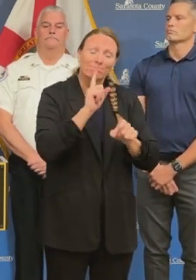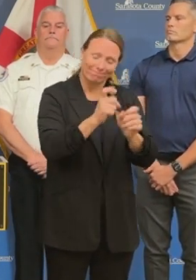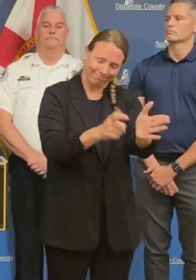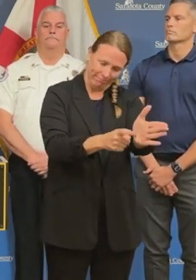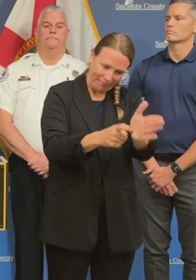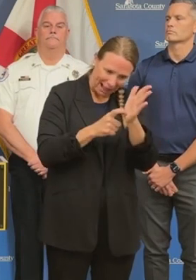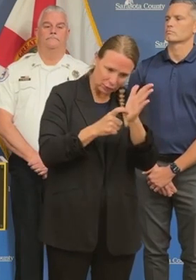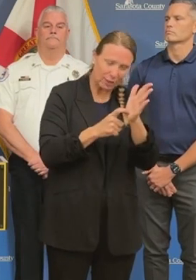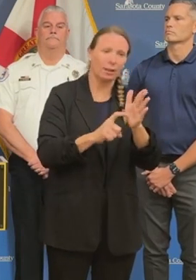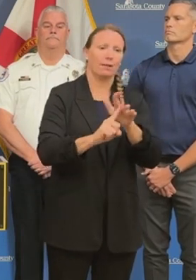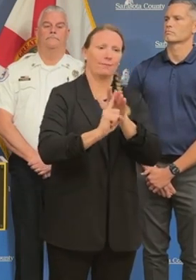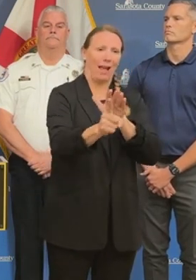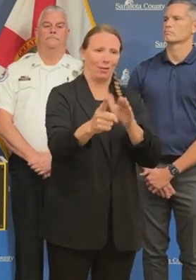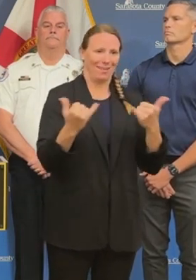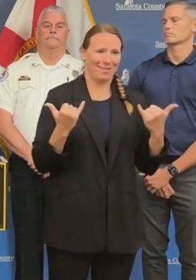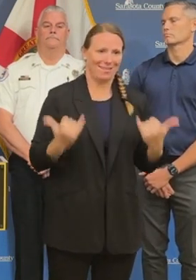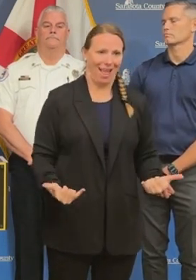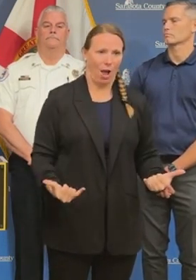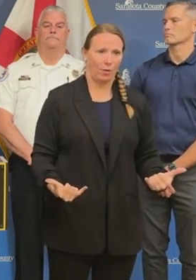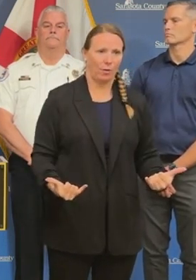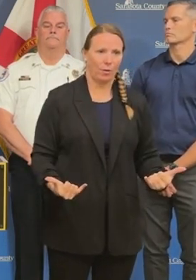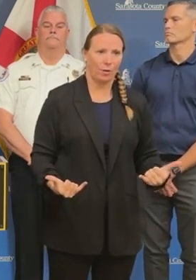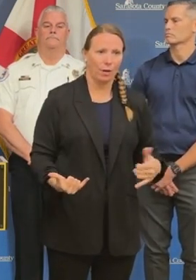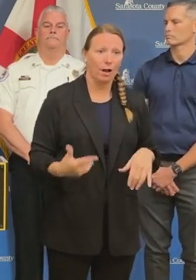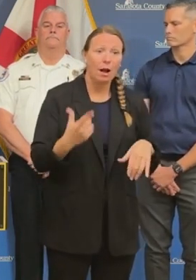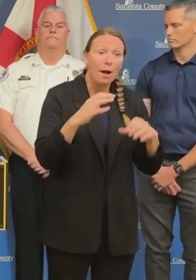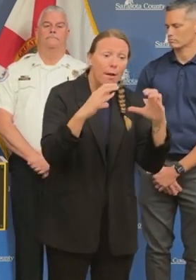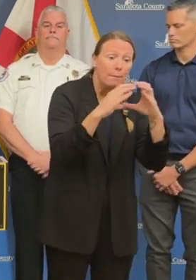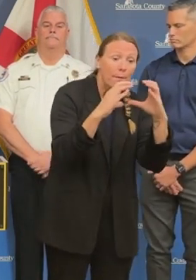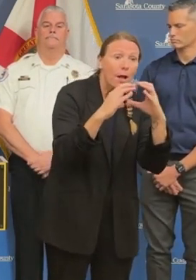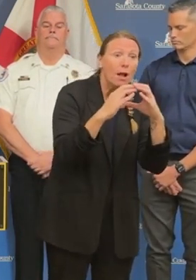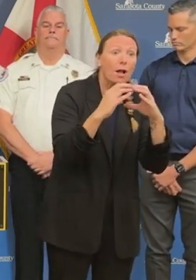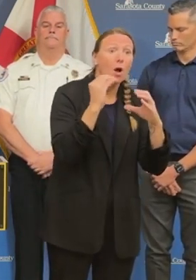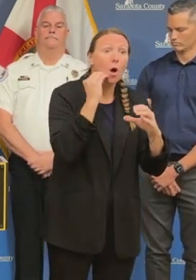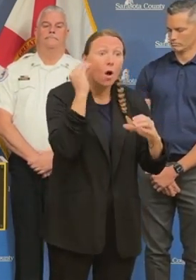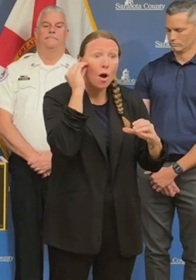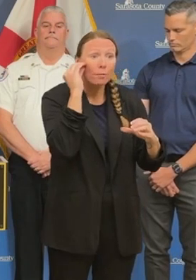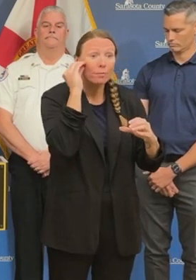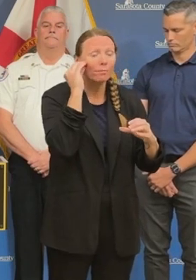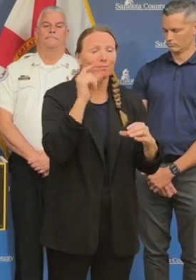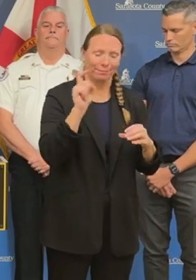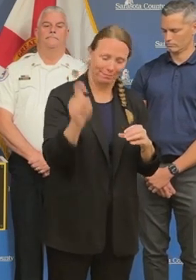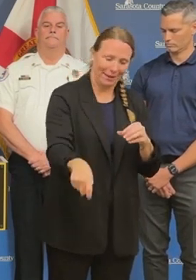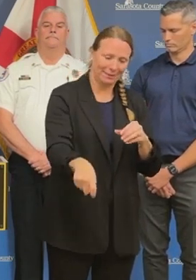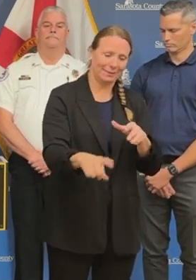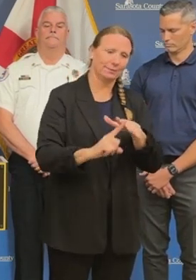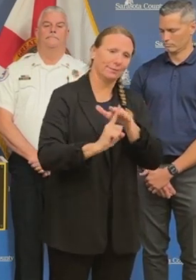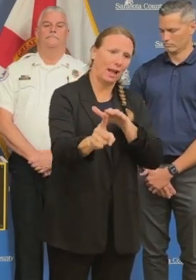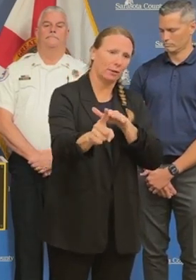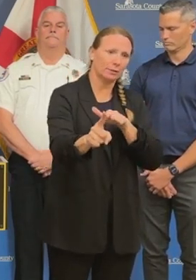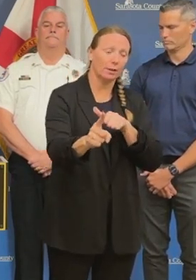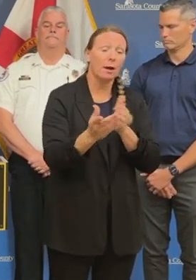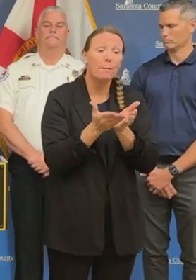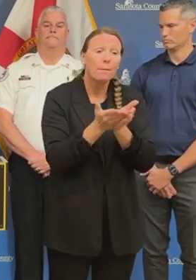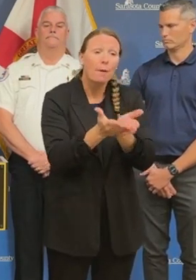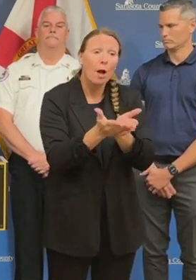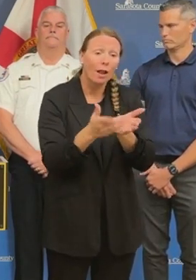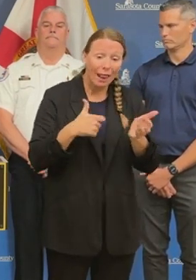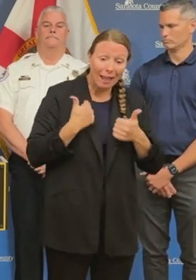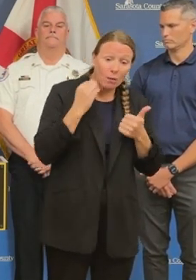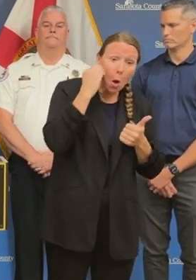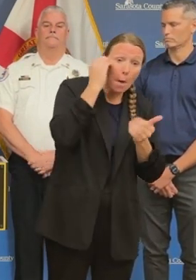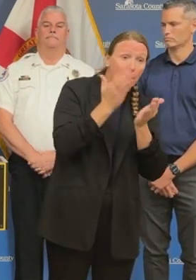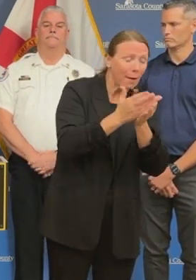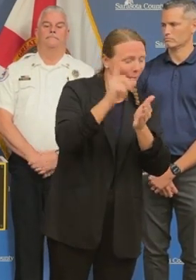any mobile manufactured homes across the entire county, and those that live on boats. We implore